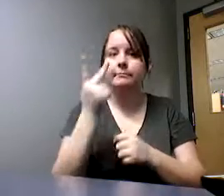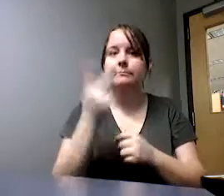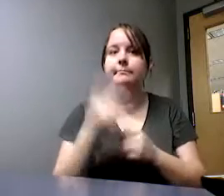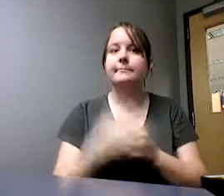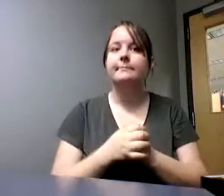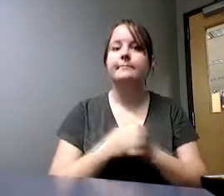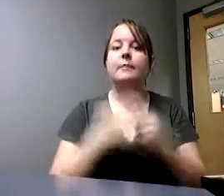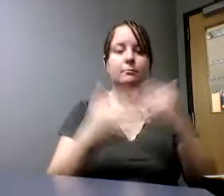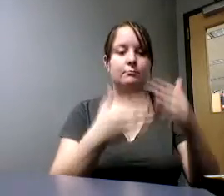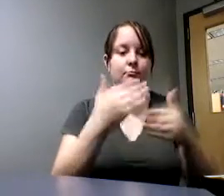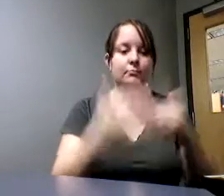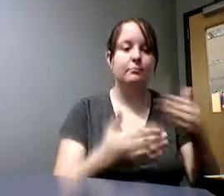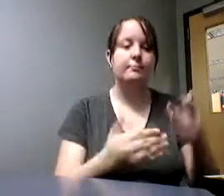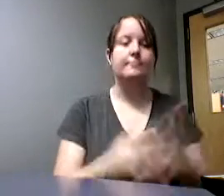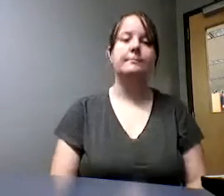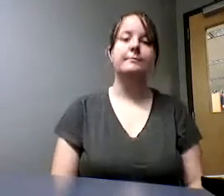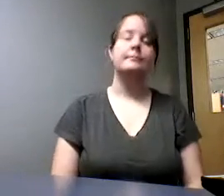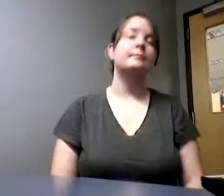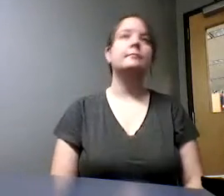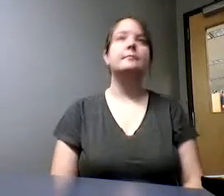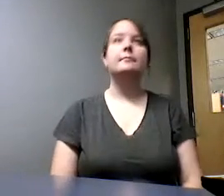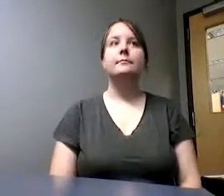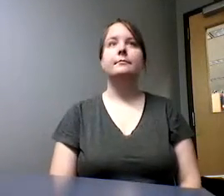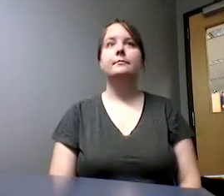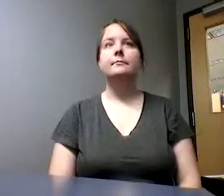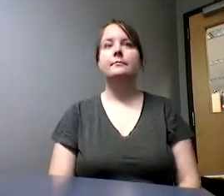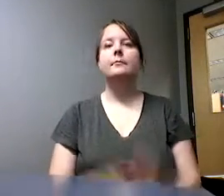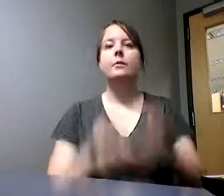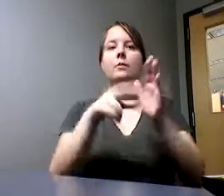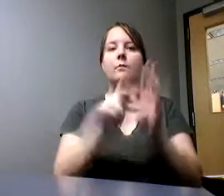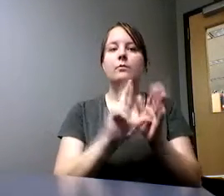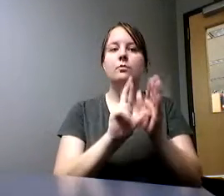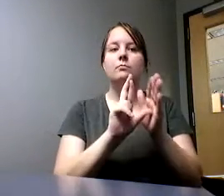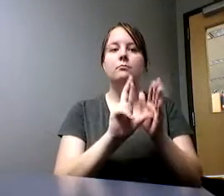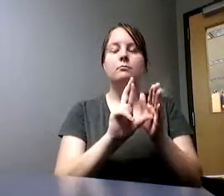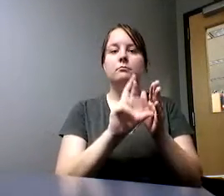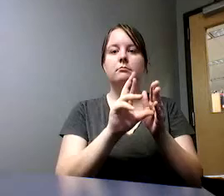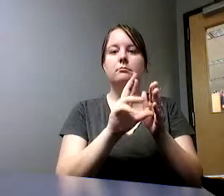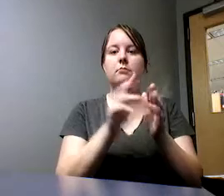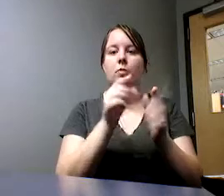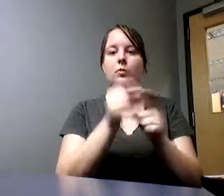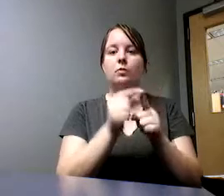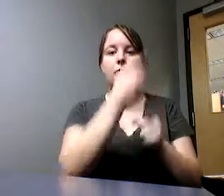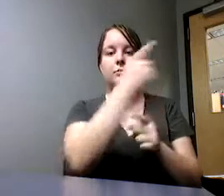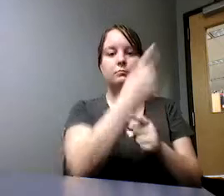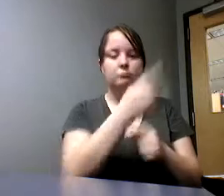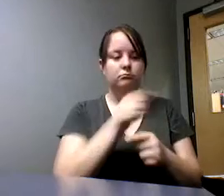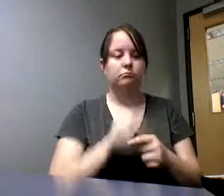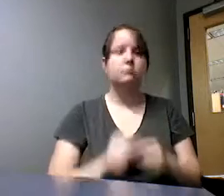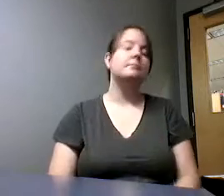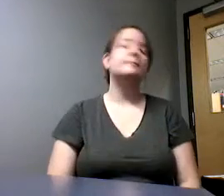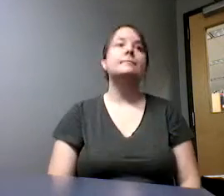go through those words one at a time and make sure you understand each one of those. So copy it down as we